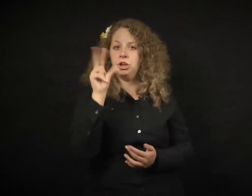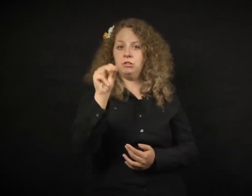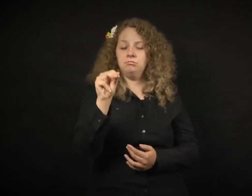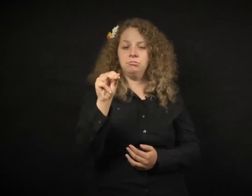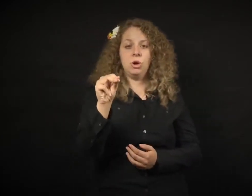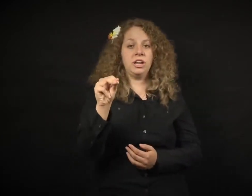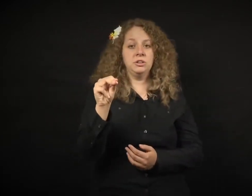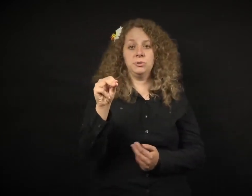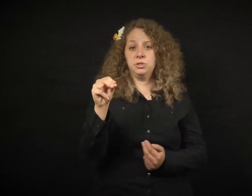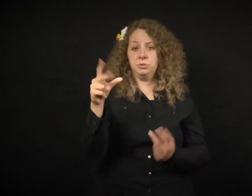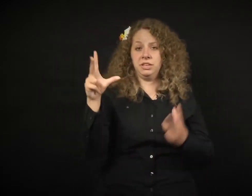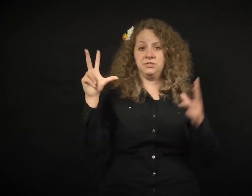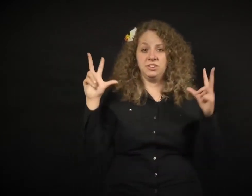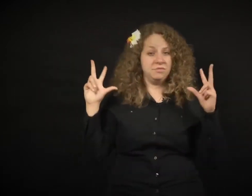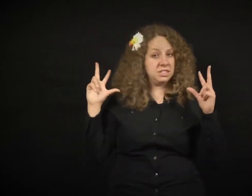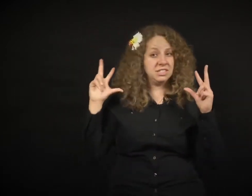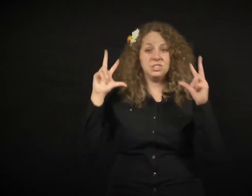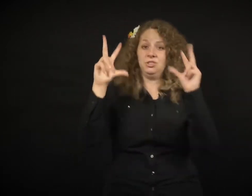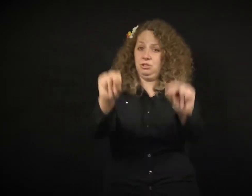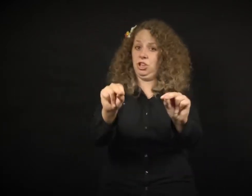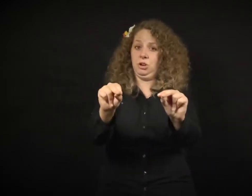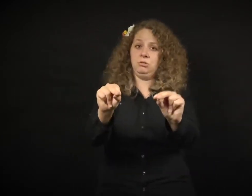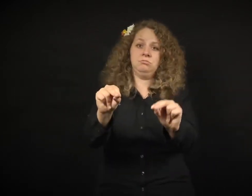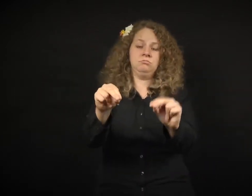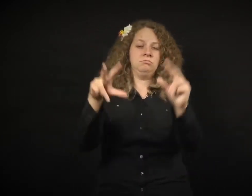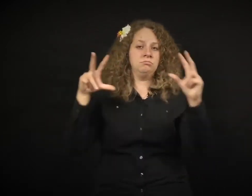No. Or I can do it with 2 hands for emphasis. No.